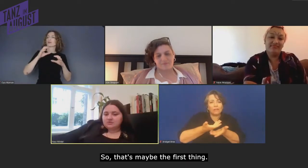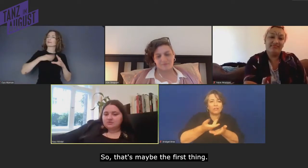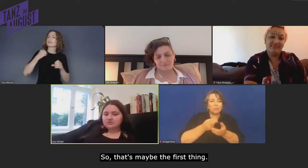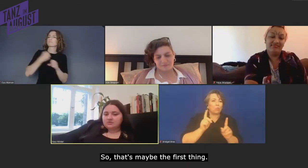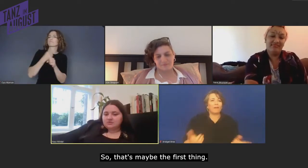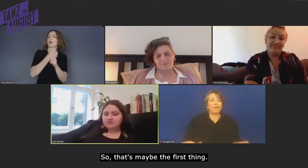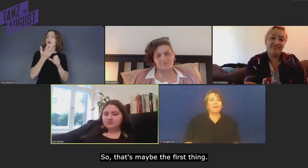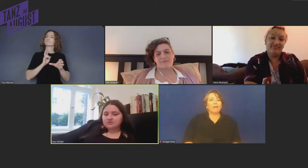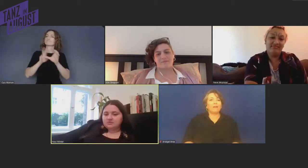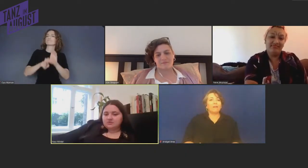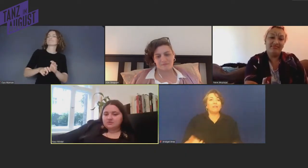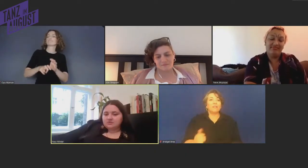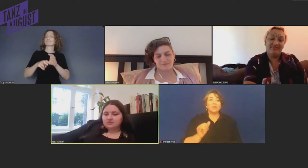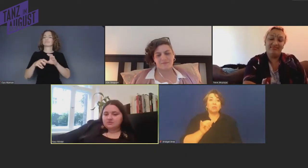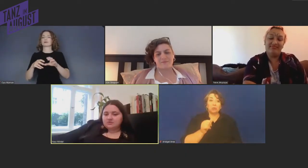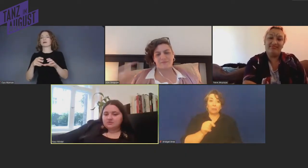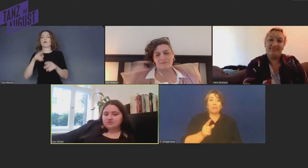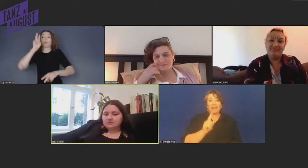first thing.